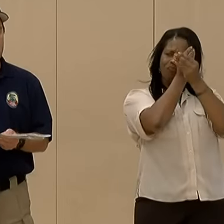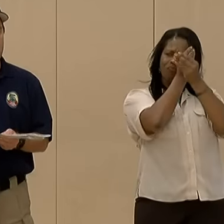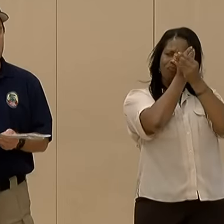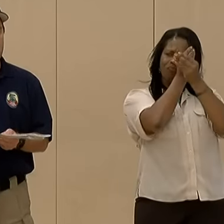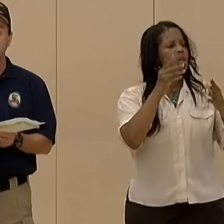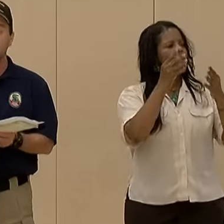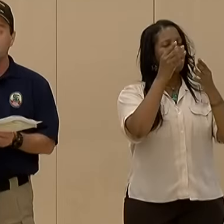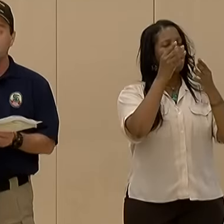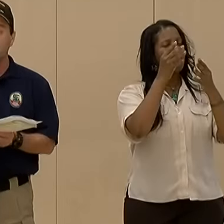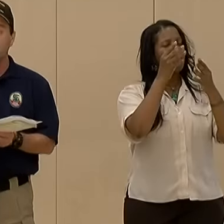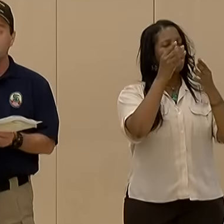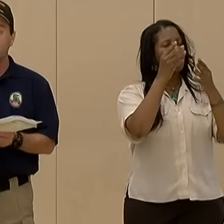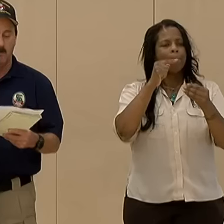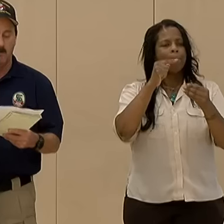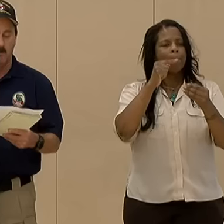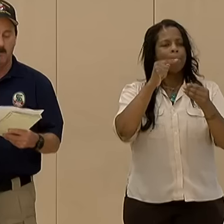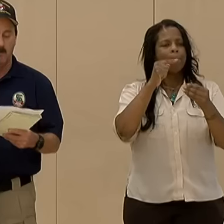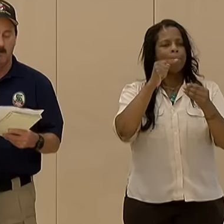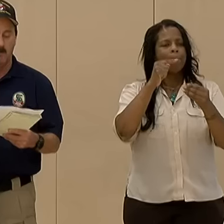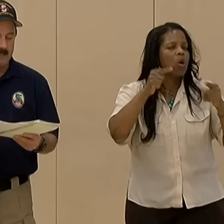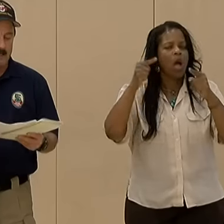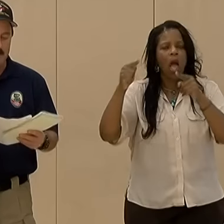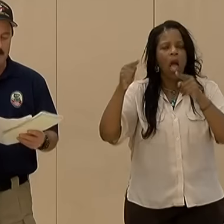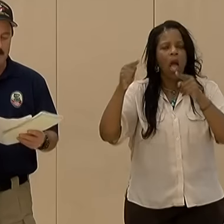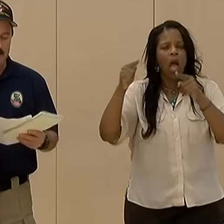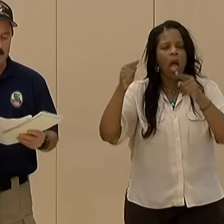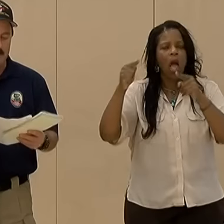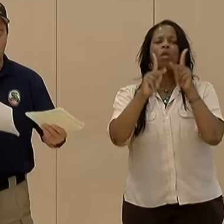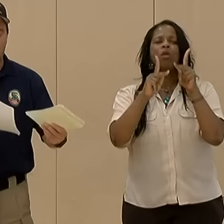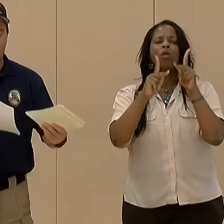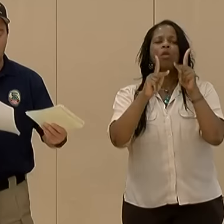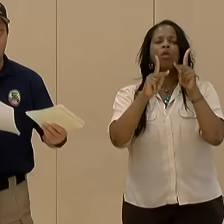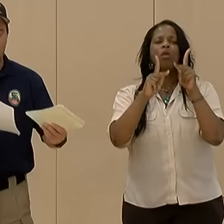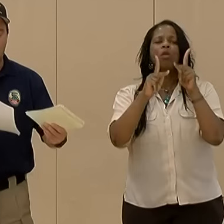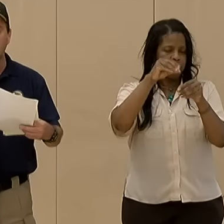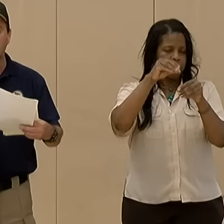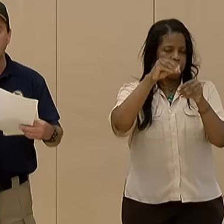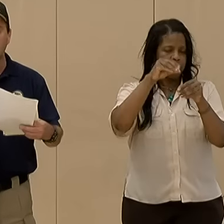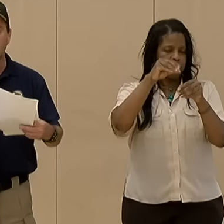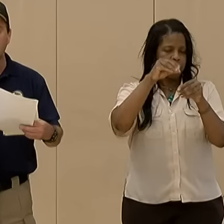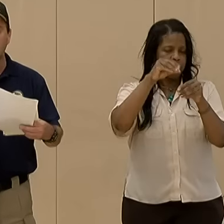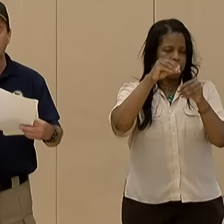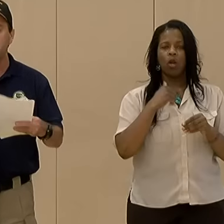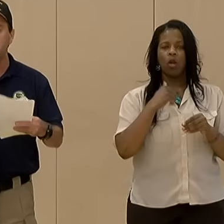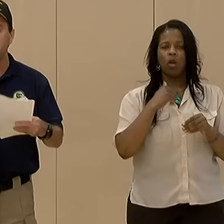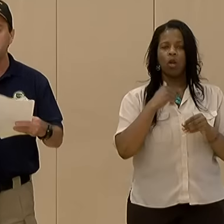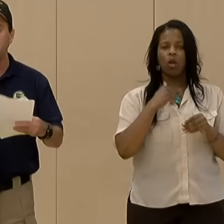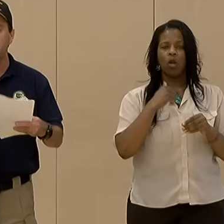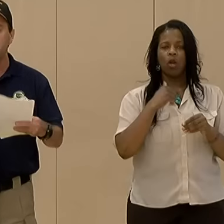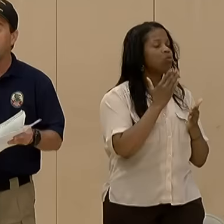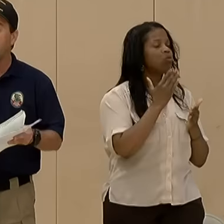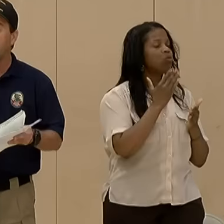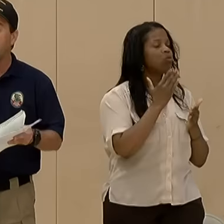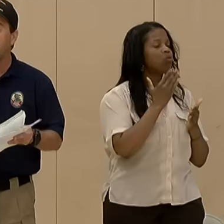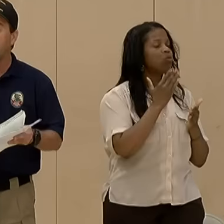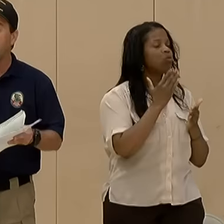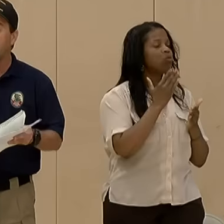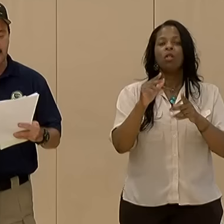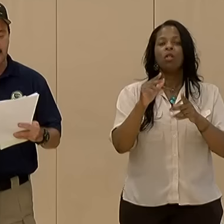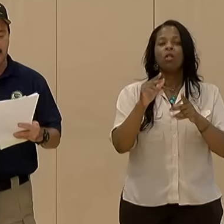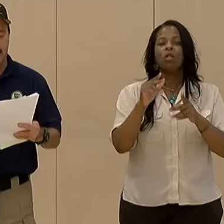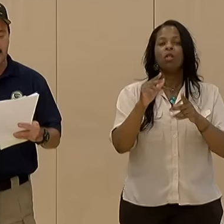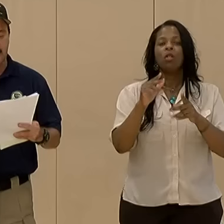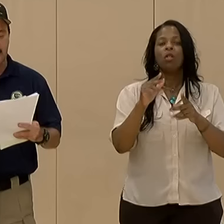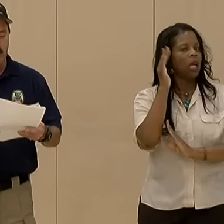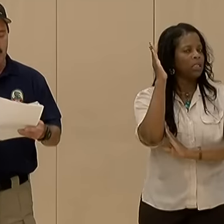information with the people that are directly involved with the incident. I'm going to make a few introductions for some people that are here that are not going to